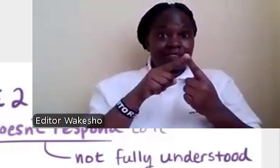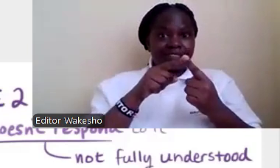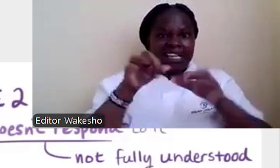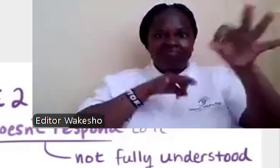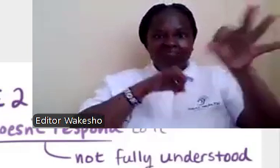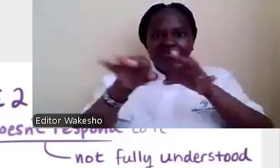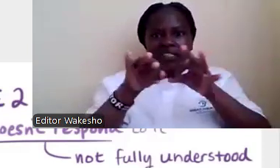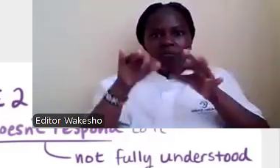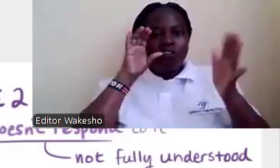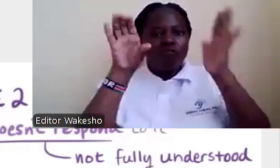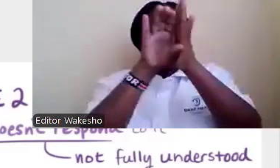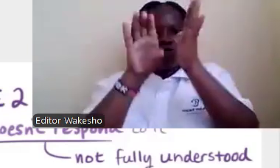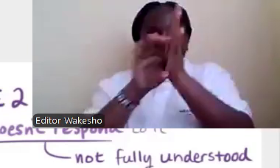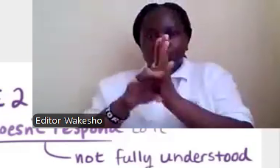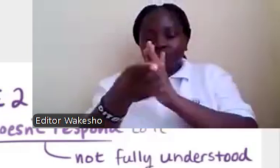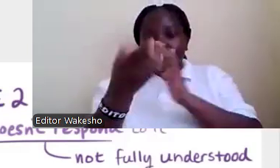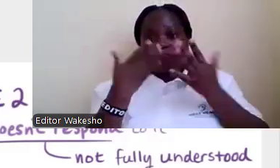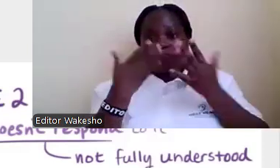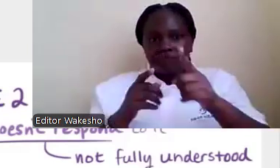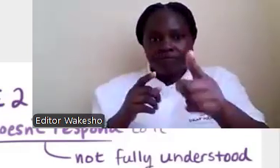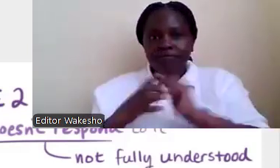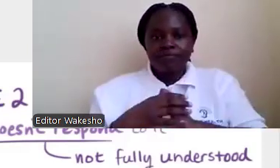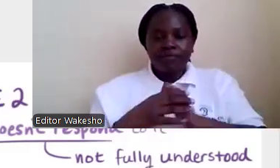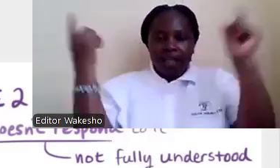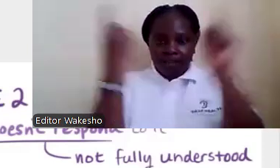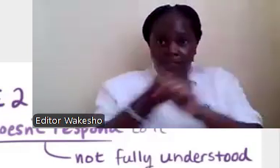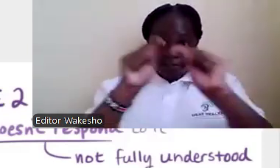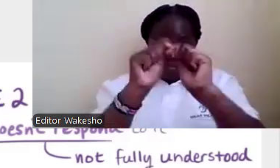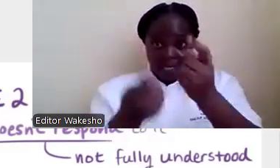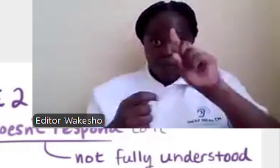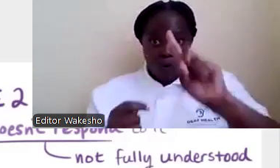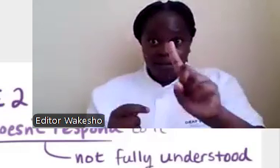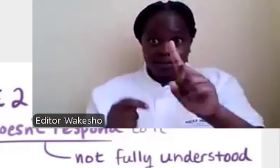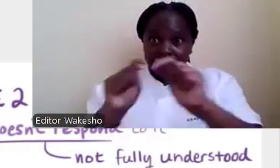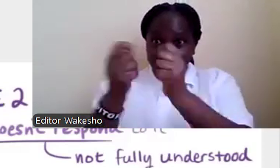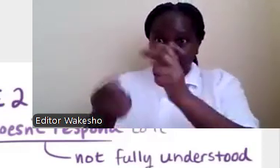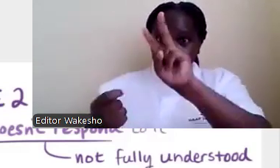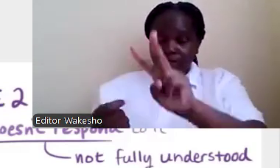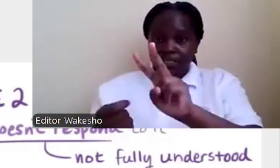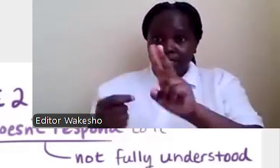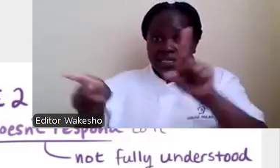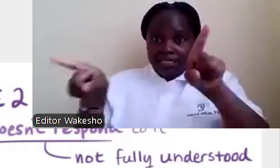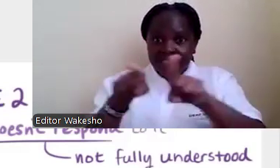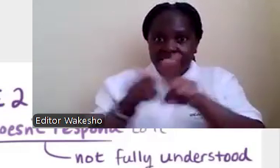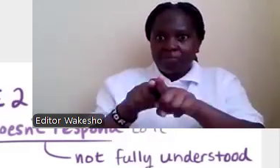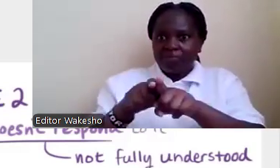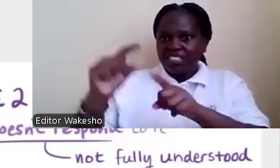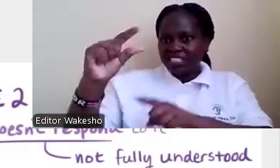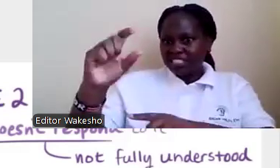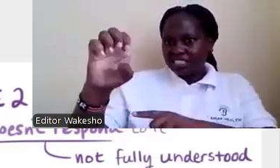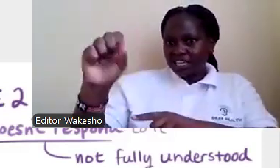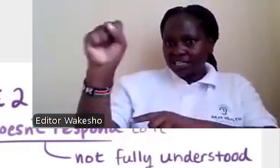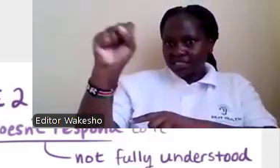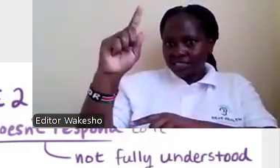show us now the difference in how type 1, type 2, as well as gestational diabetes and